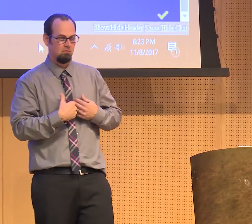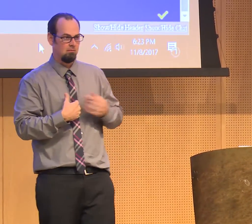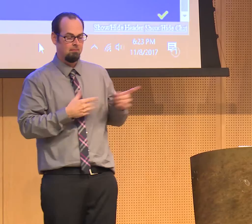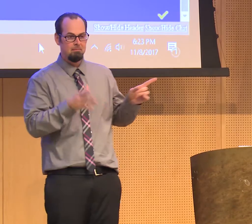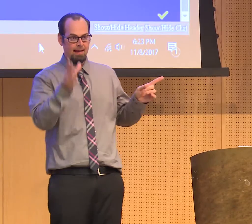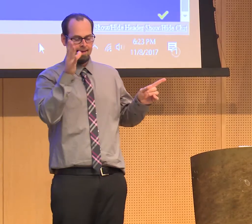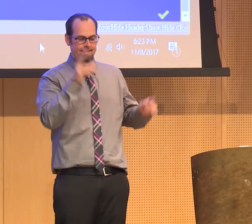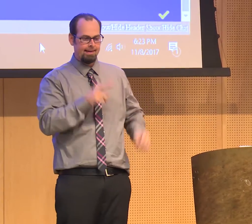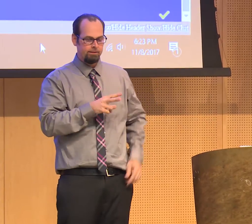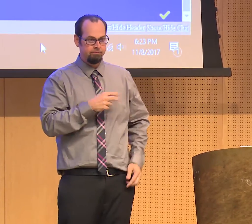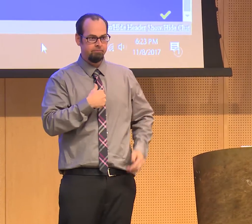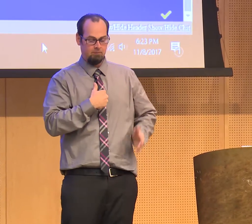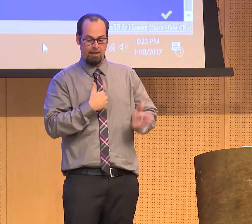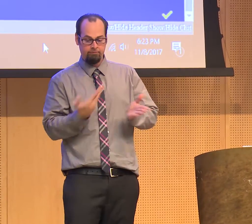decide.